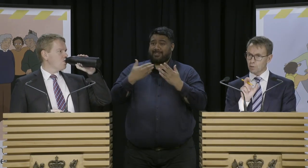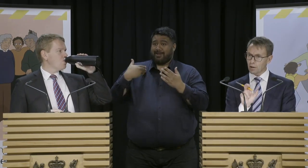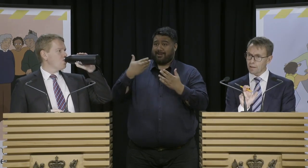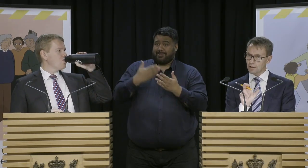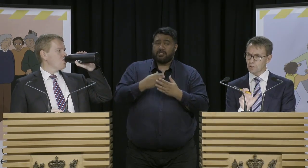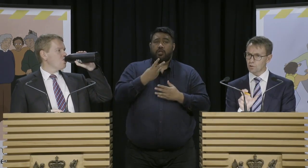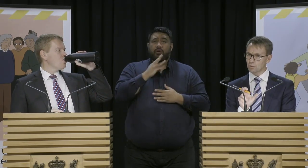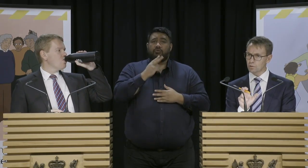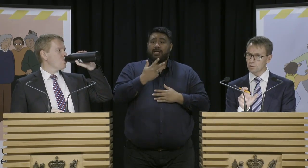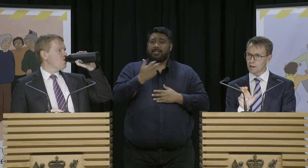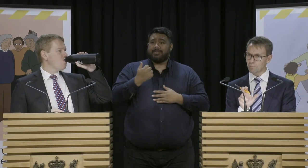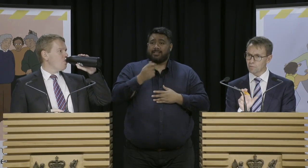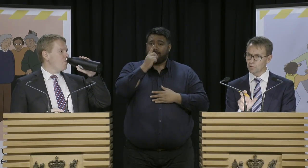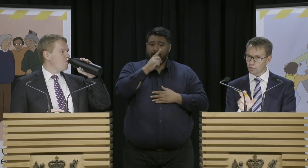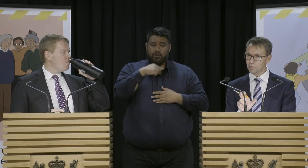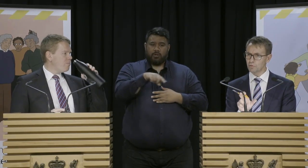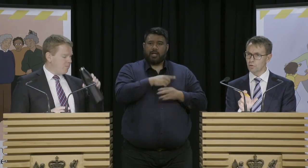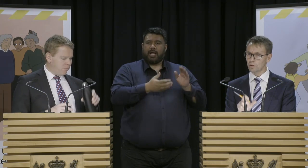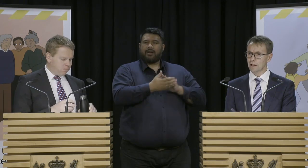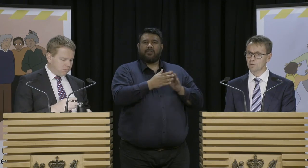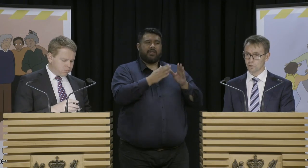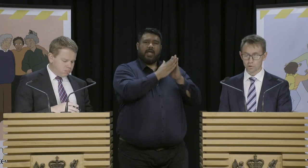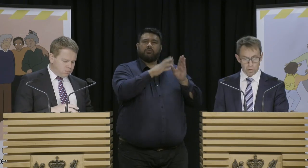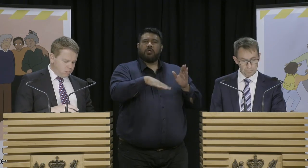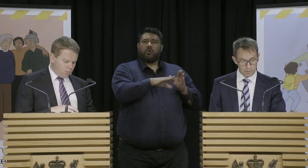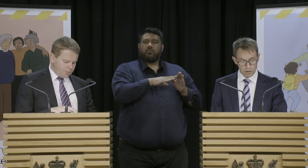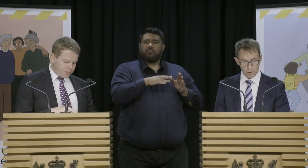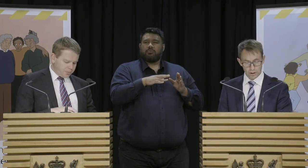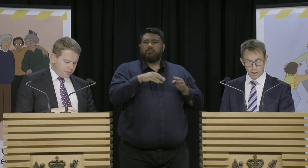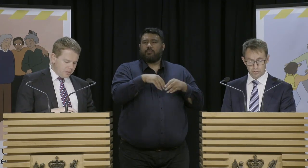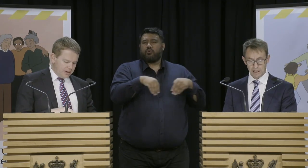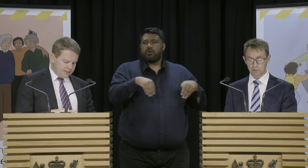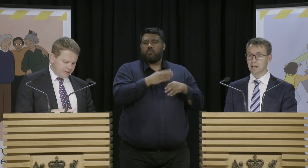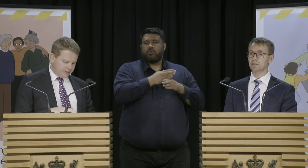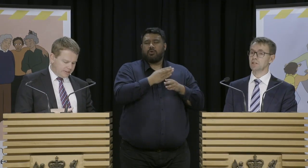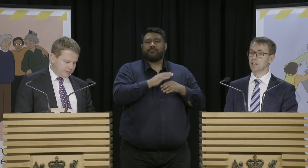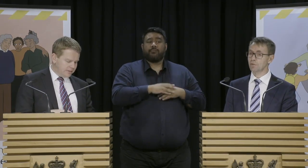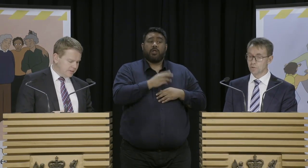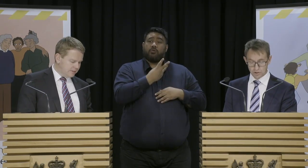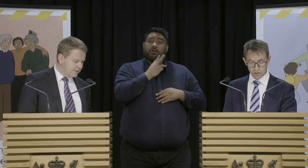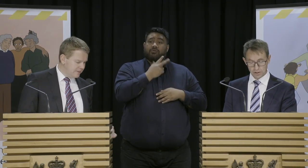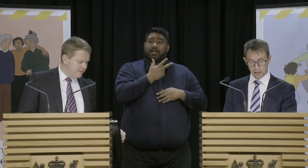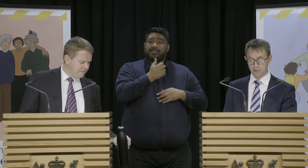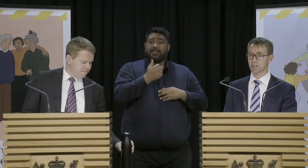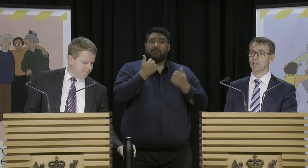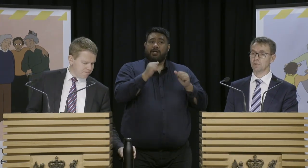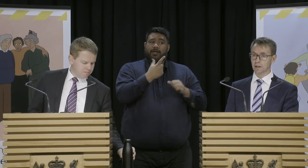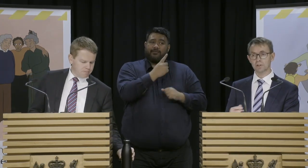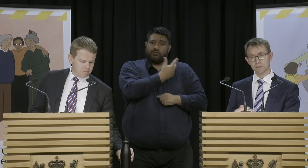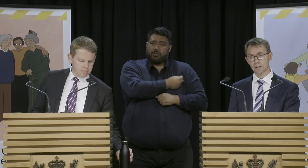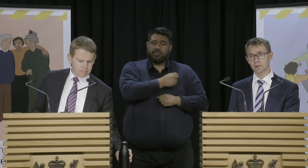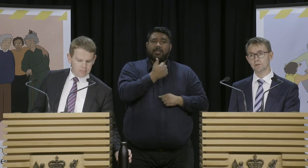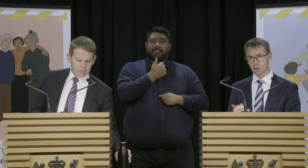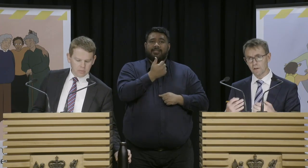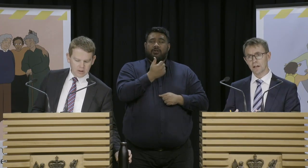386 people in that household group so Group 1B we call it, 386 had a first dose and